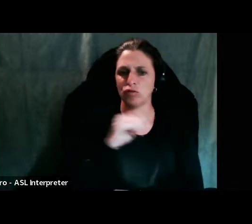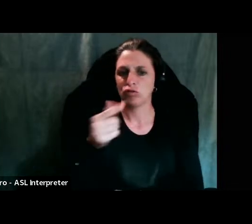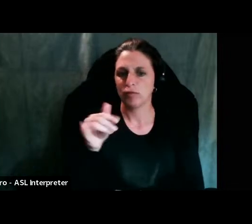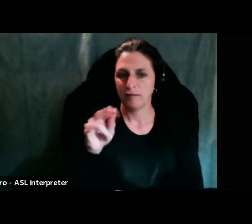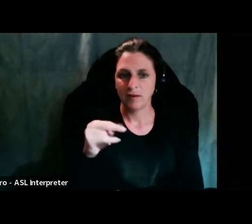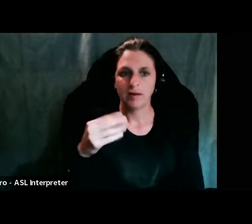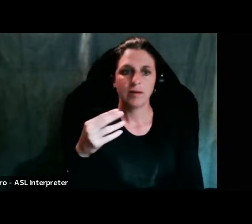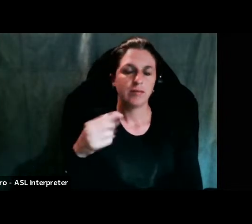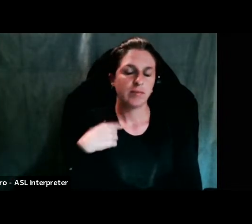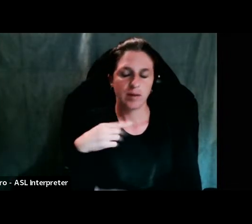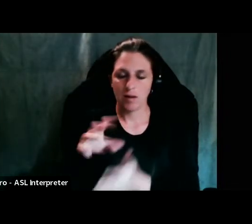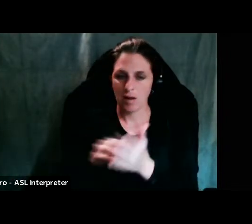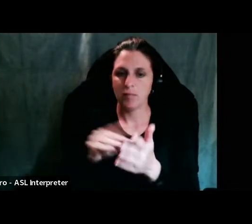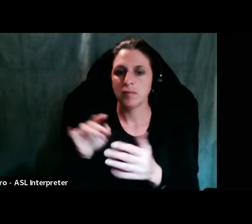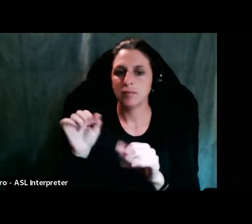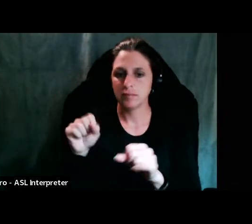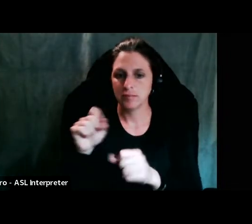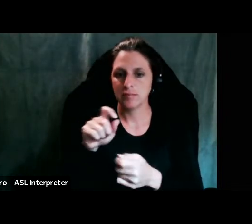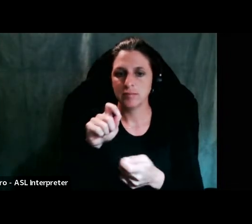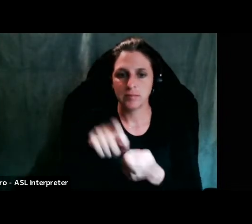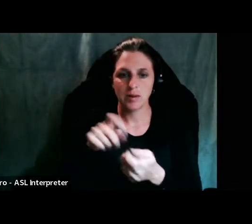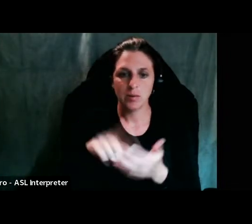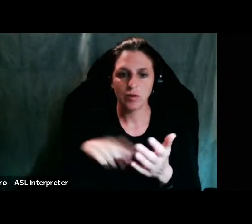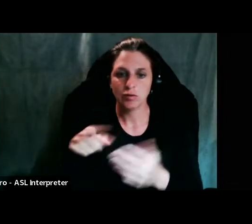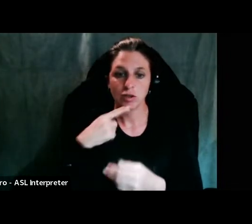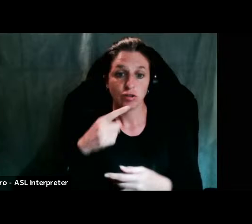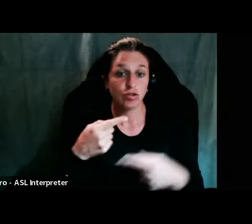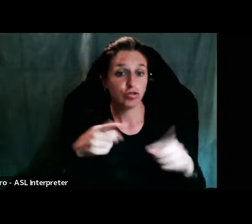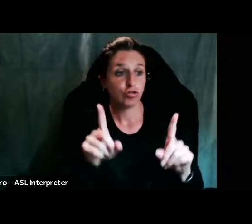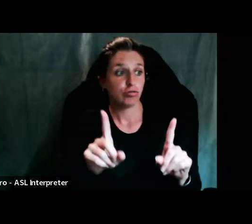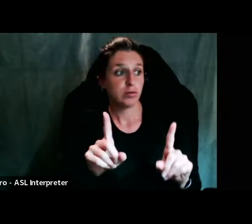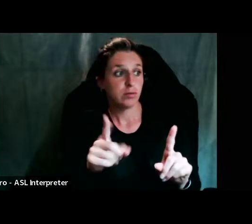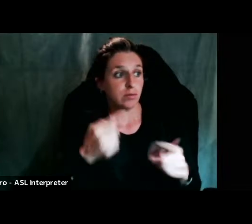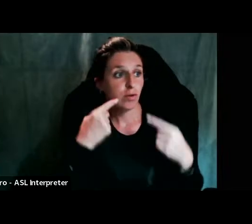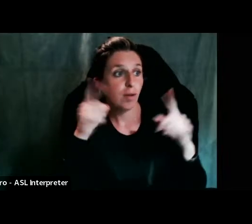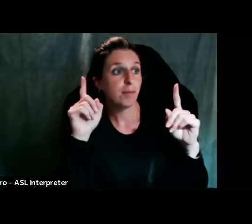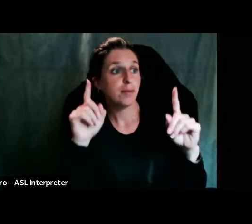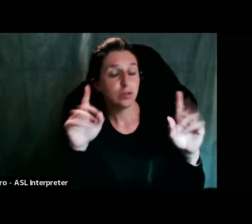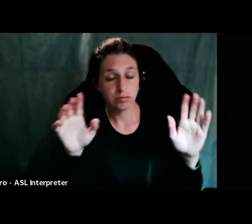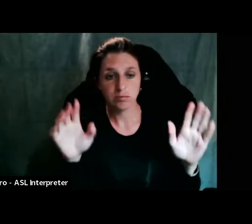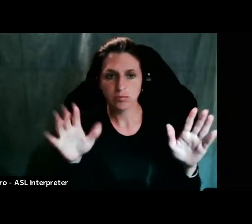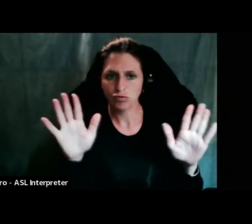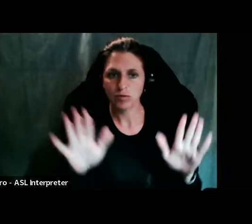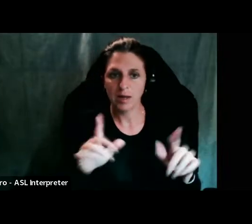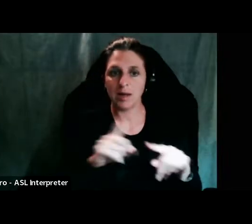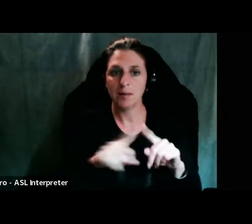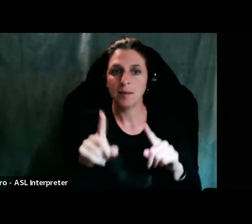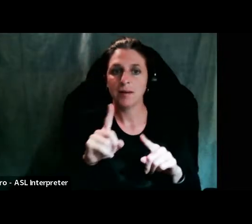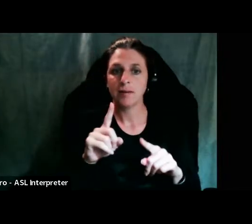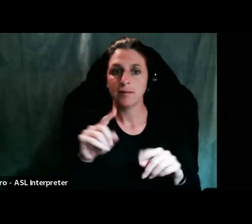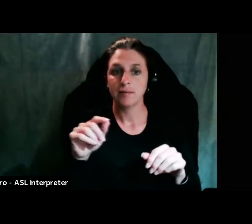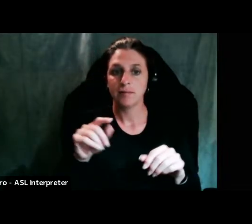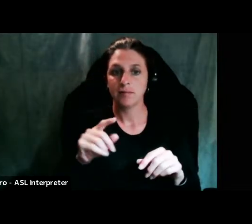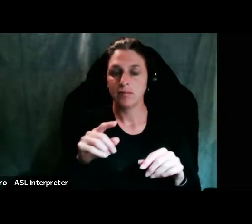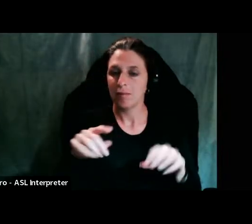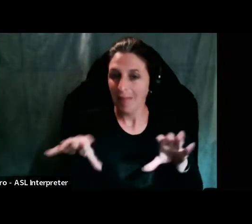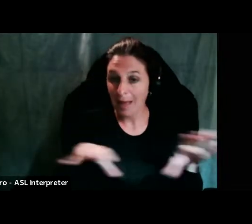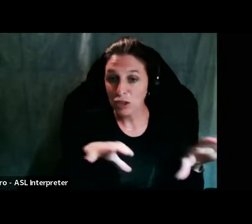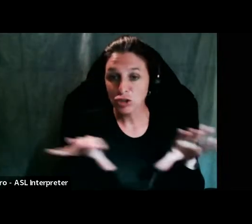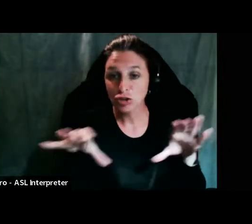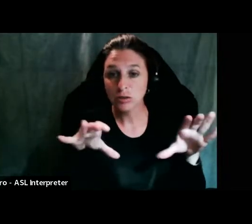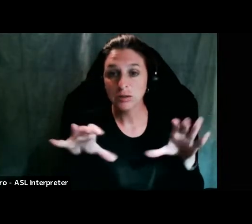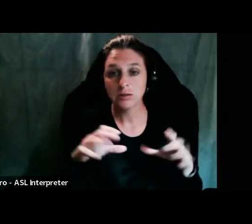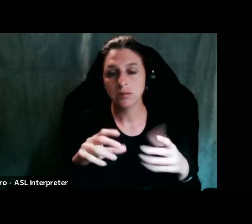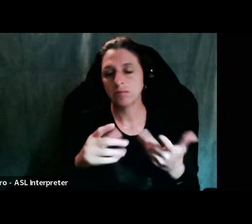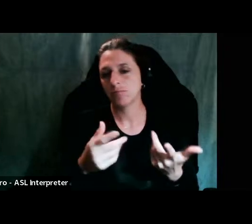say, like, during the proclamations, they're great, right? But they are just words. And so where's the action? And we haven't gotten to